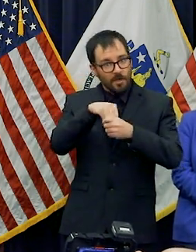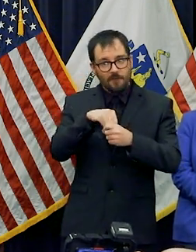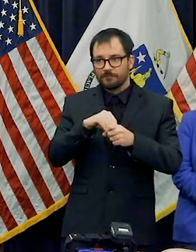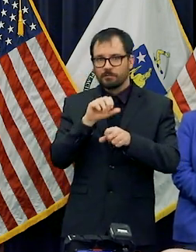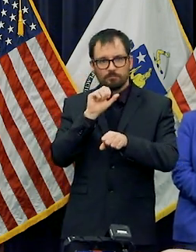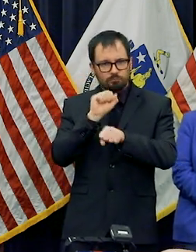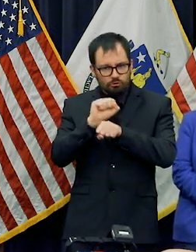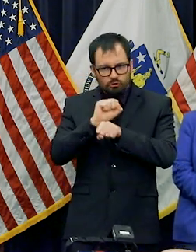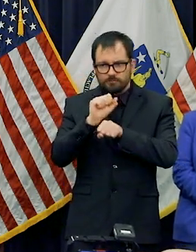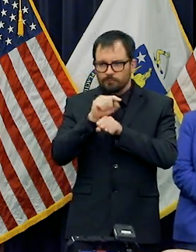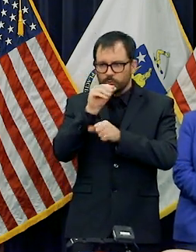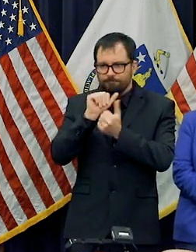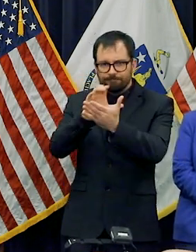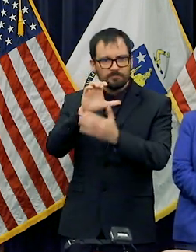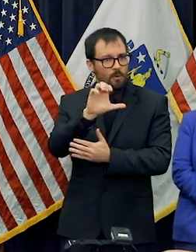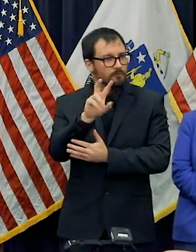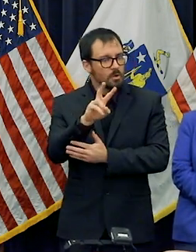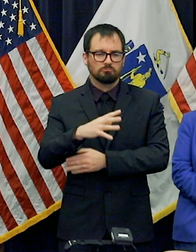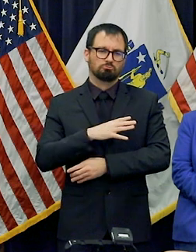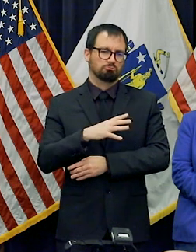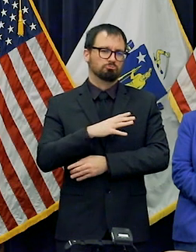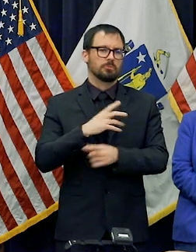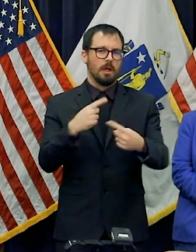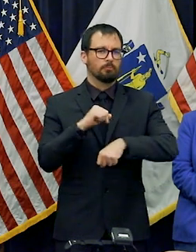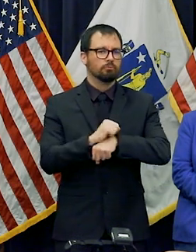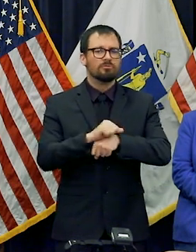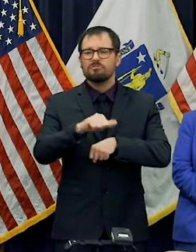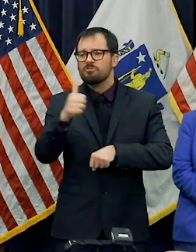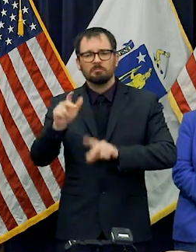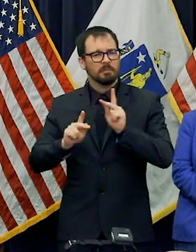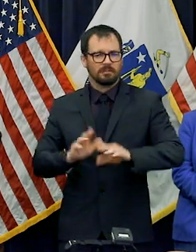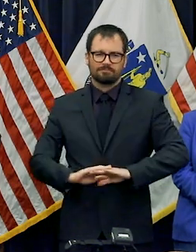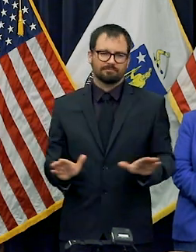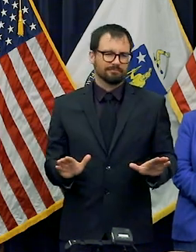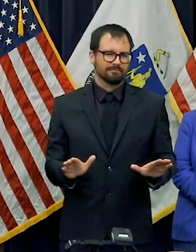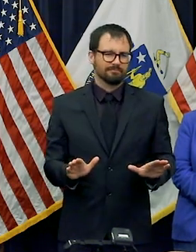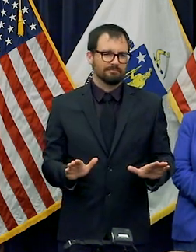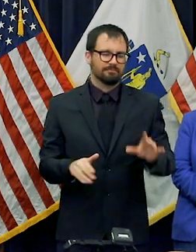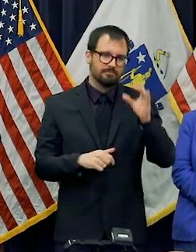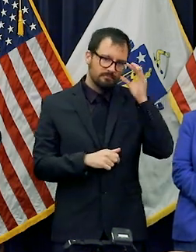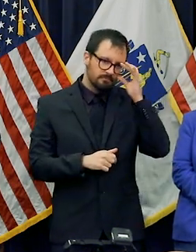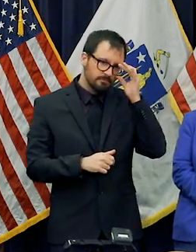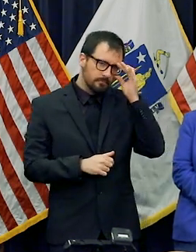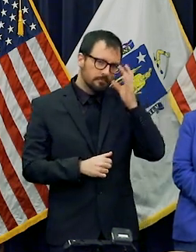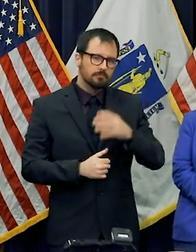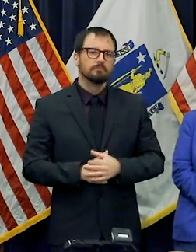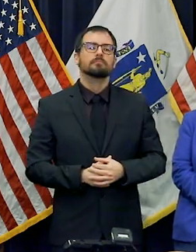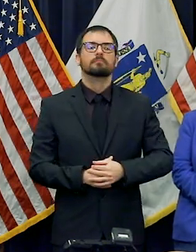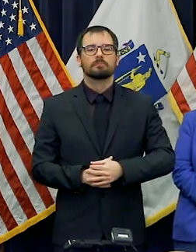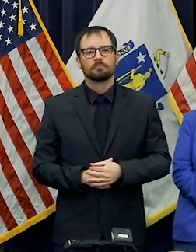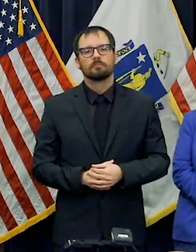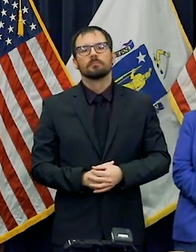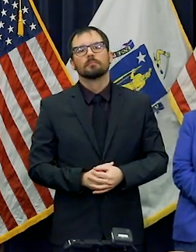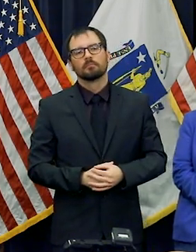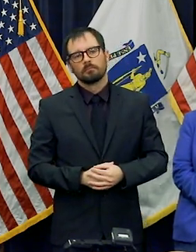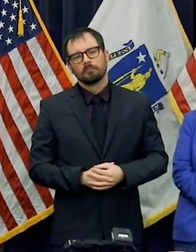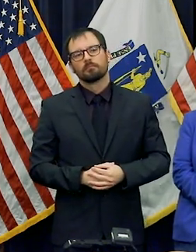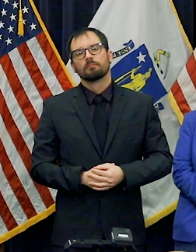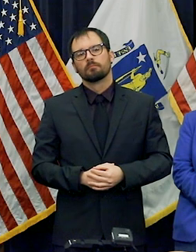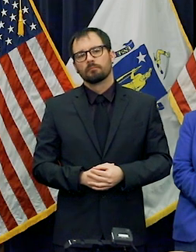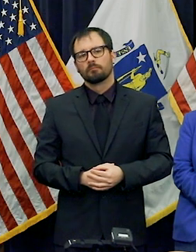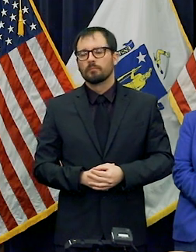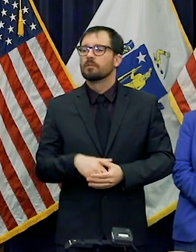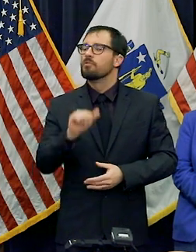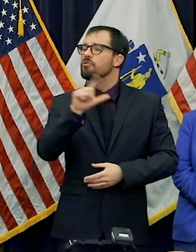Commission to cover medically necessary telehealth services in the same manner that they cover in-person services,